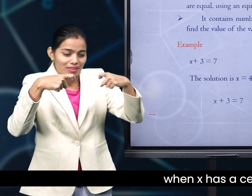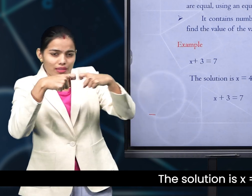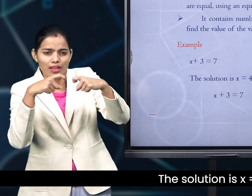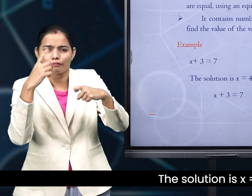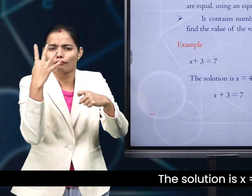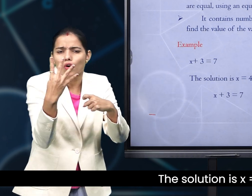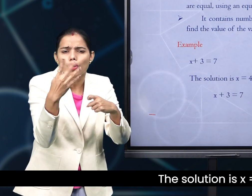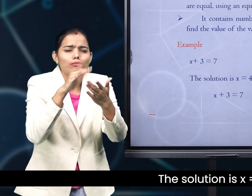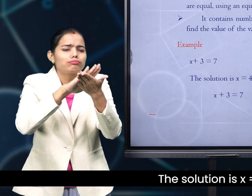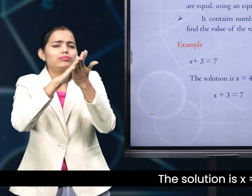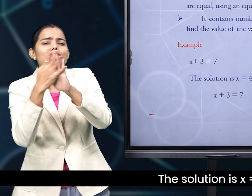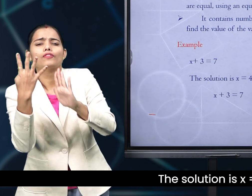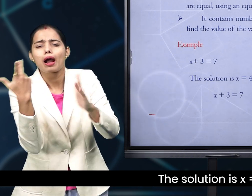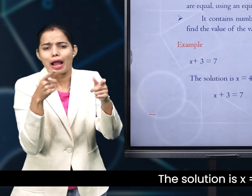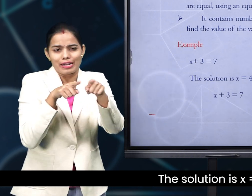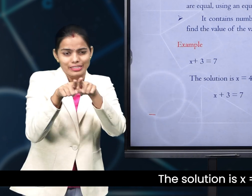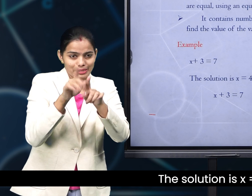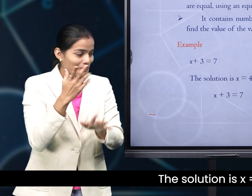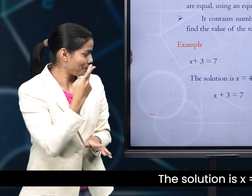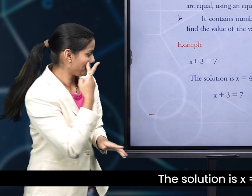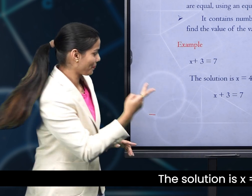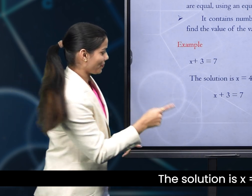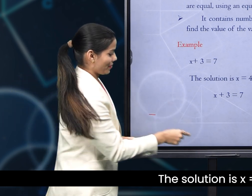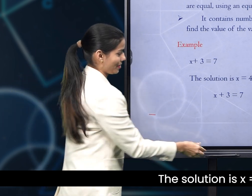The solution is x is equal to 4 because